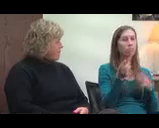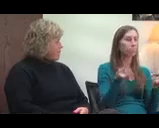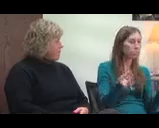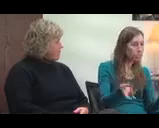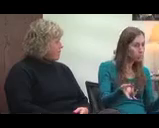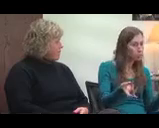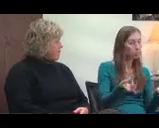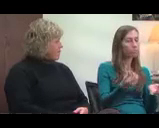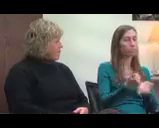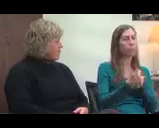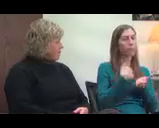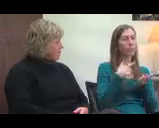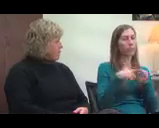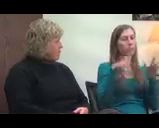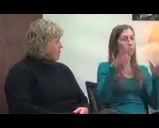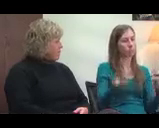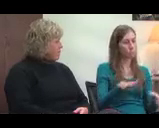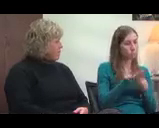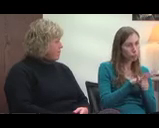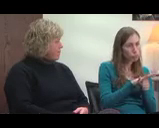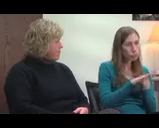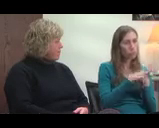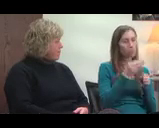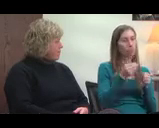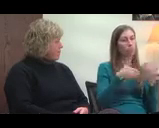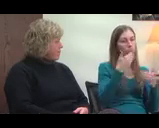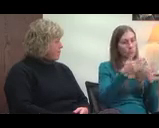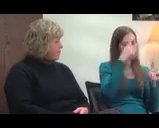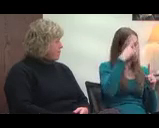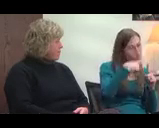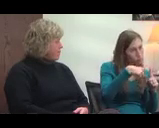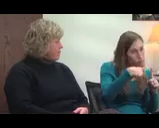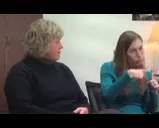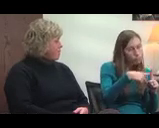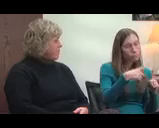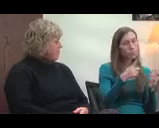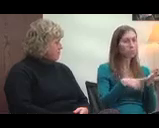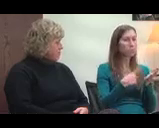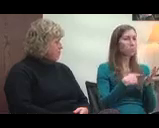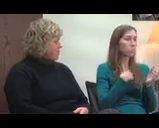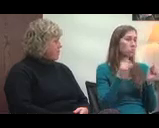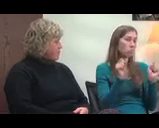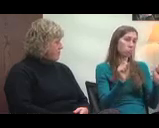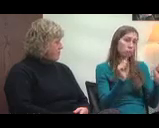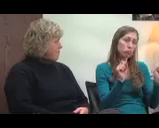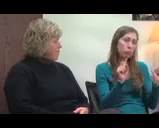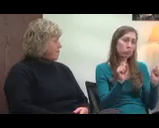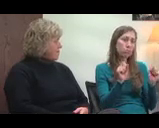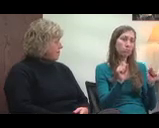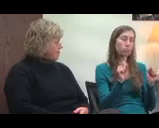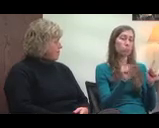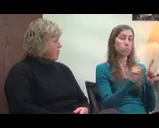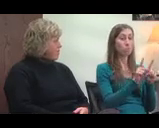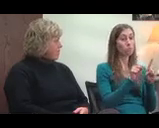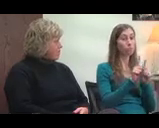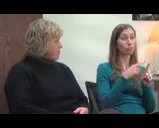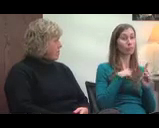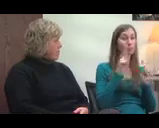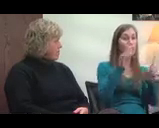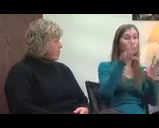help reduce my stress. I try to think positively. Sometimes I work out, and if I just get out